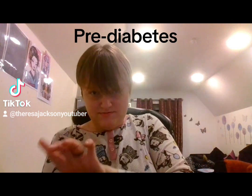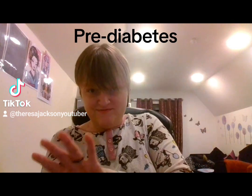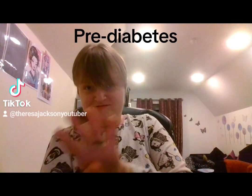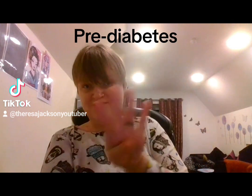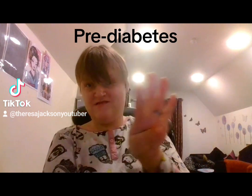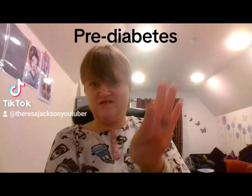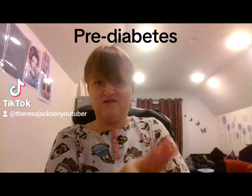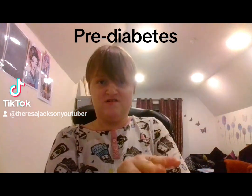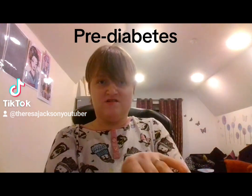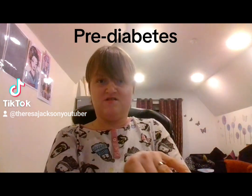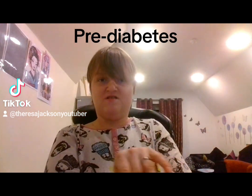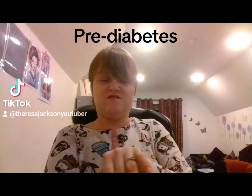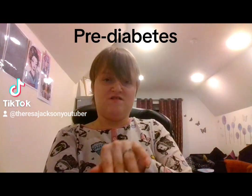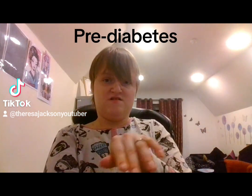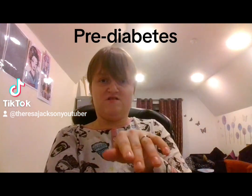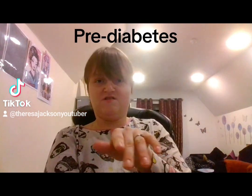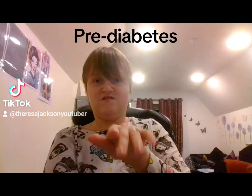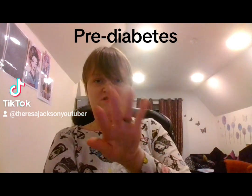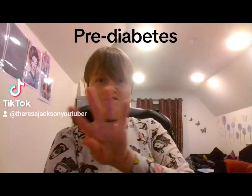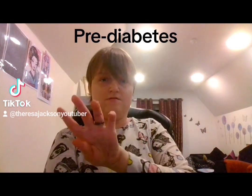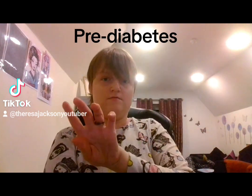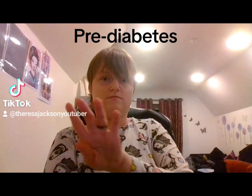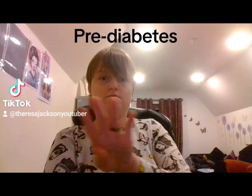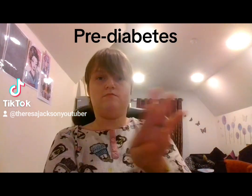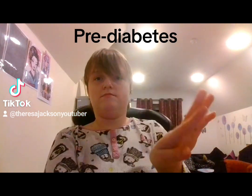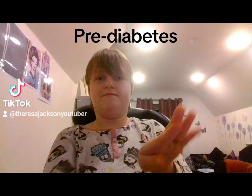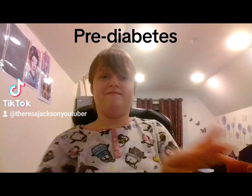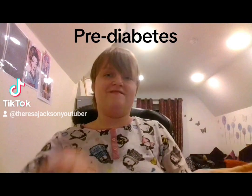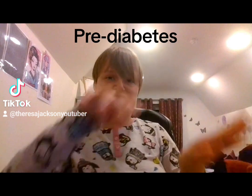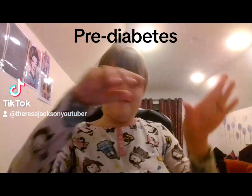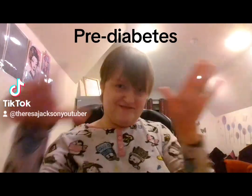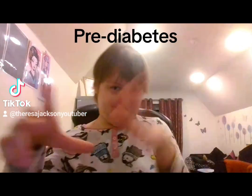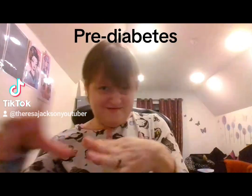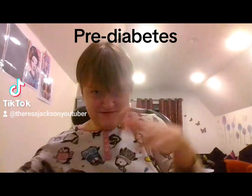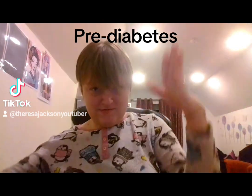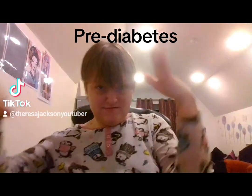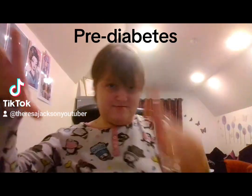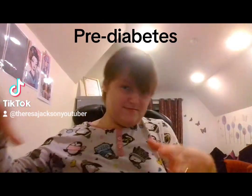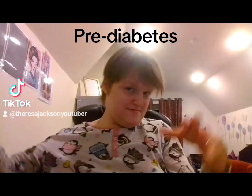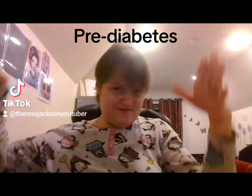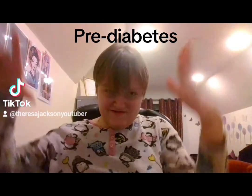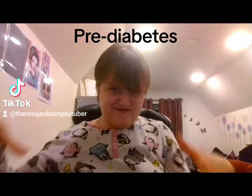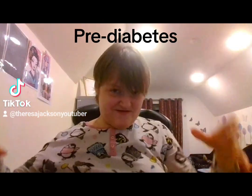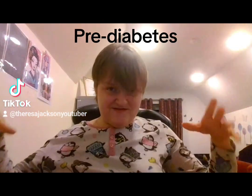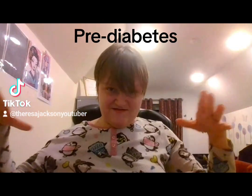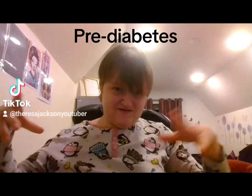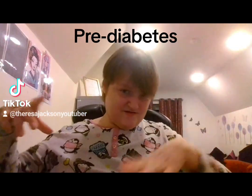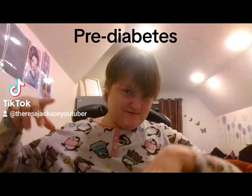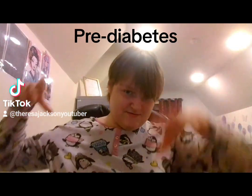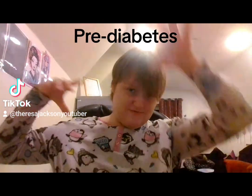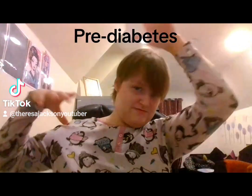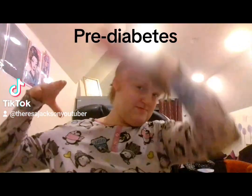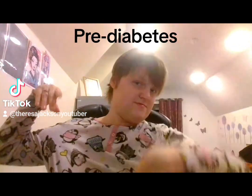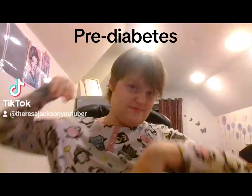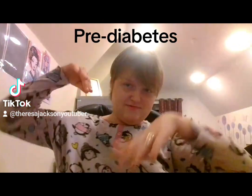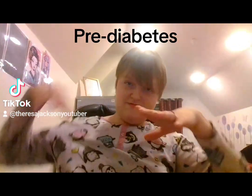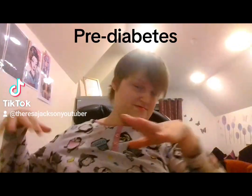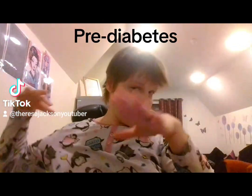non-diabetic hyperglycemia. The tests are several fasting and non-fasting that will help your